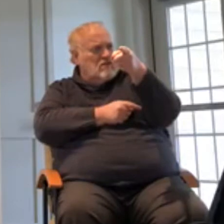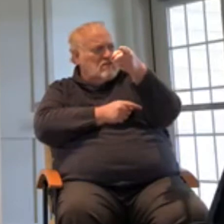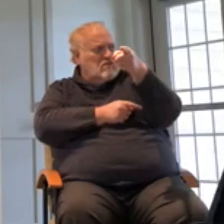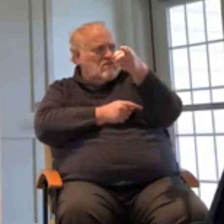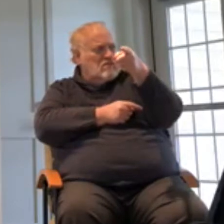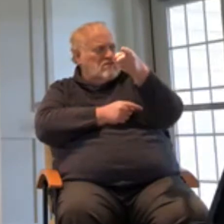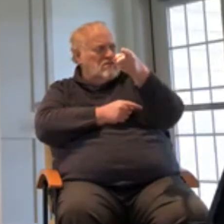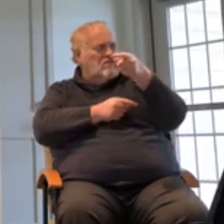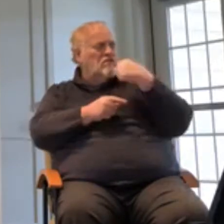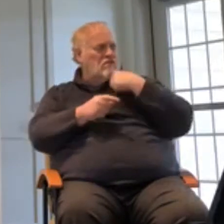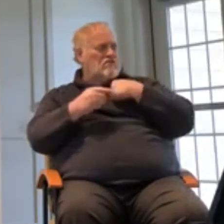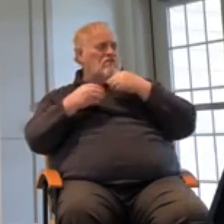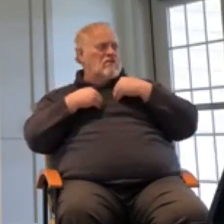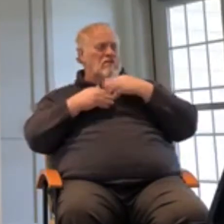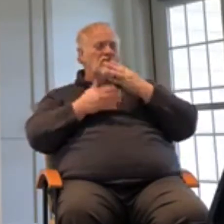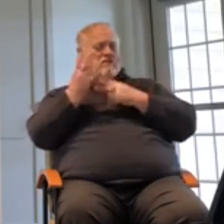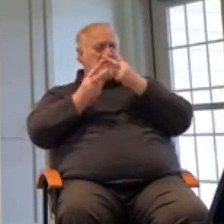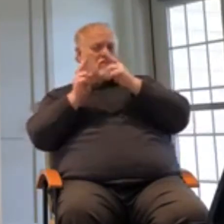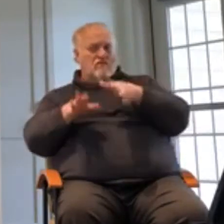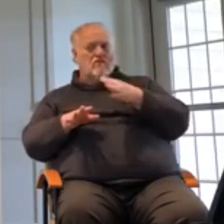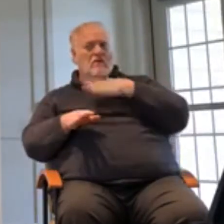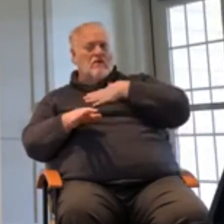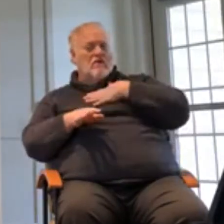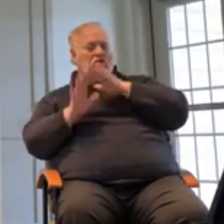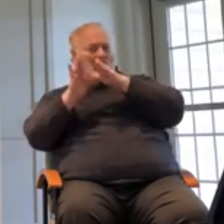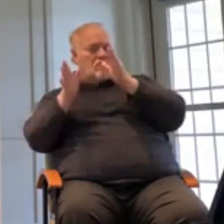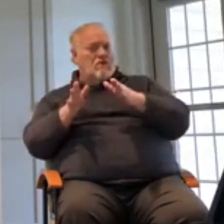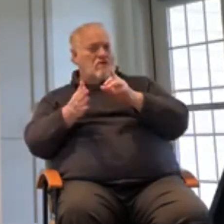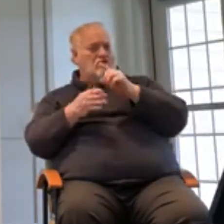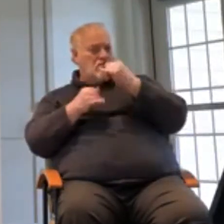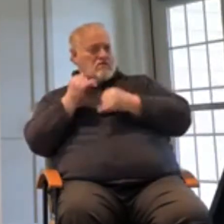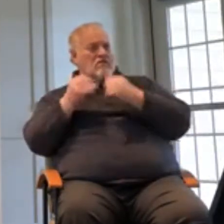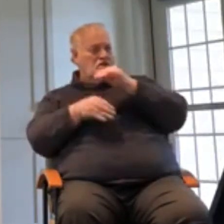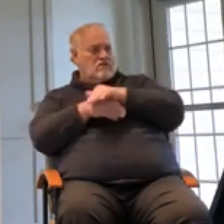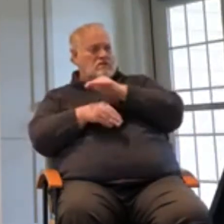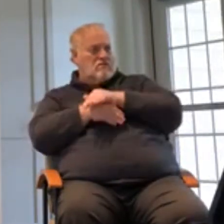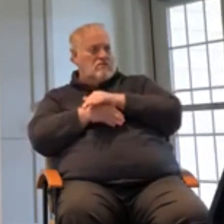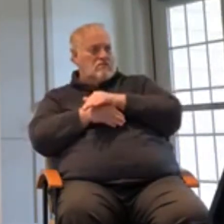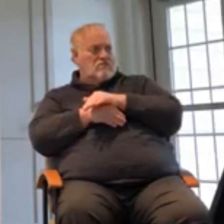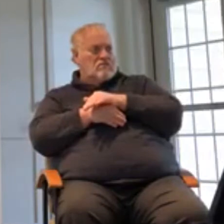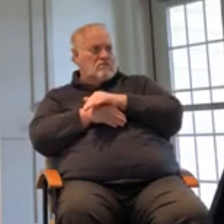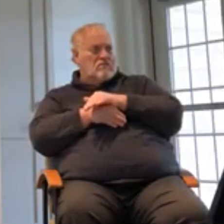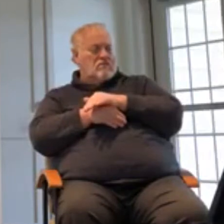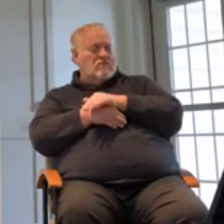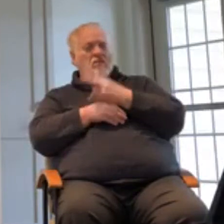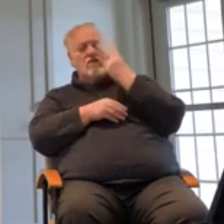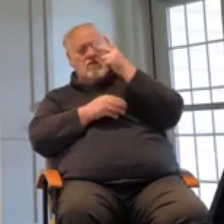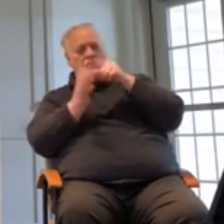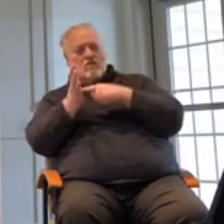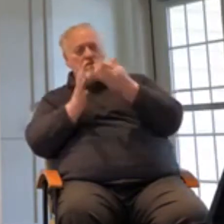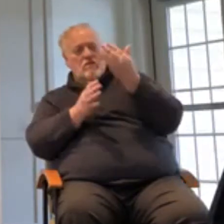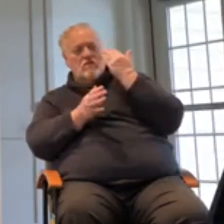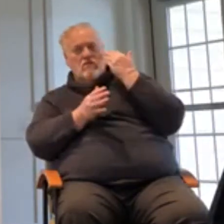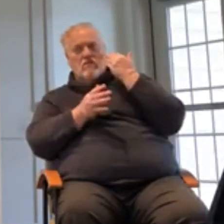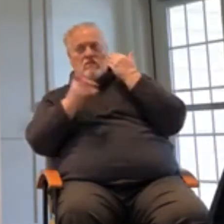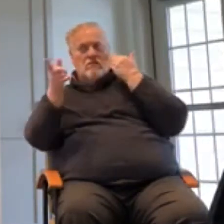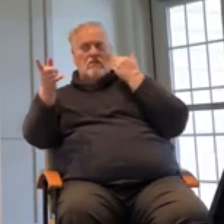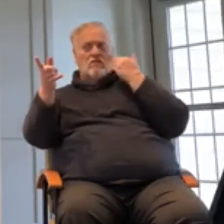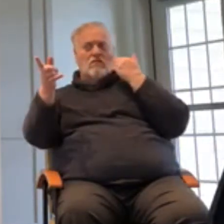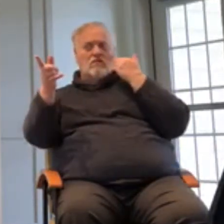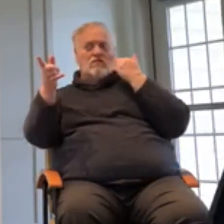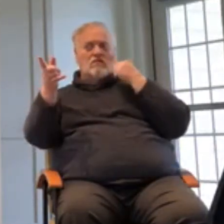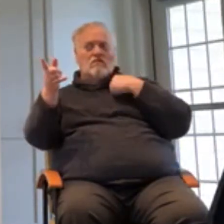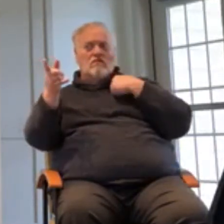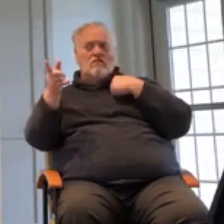We had some guests over our house last night, and even if you're watching this morning,